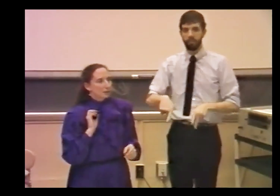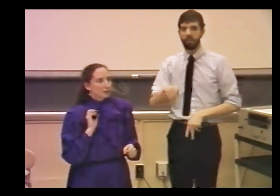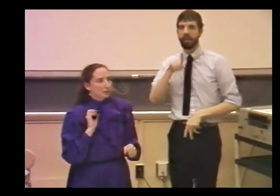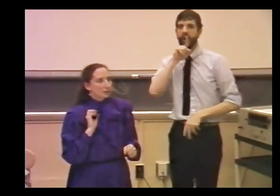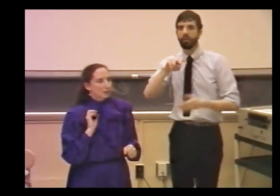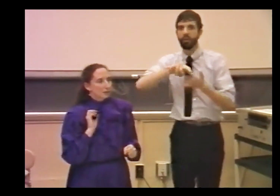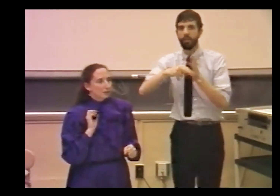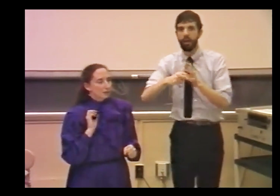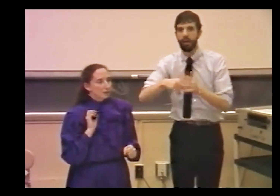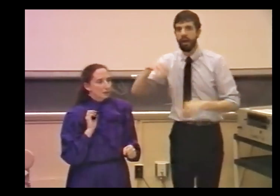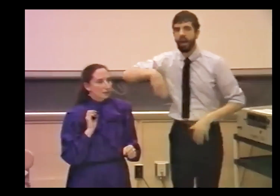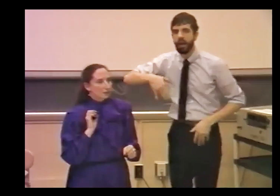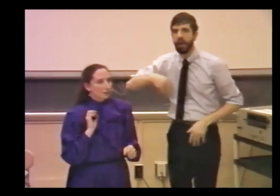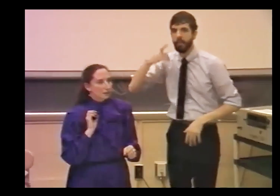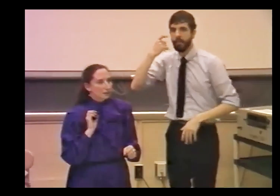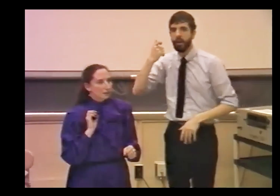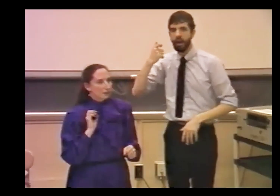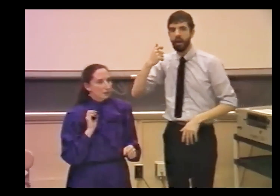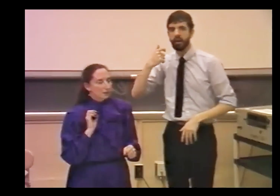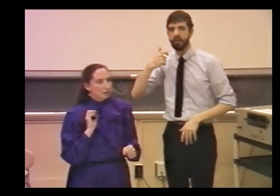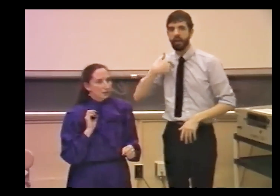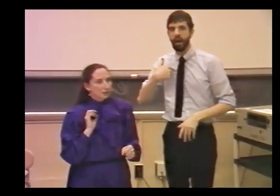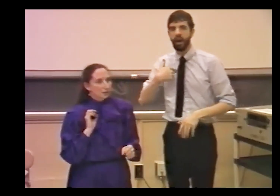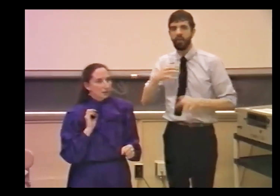not yet because I have been procrastinating.